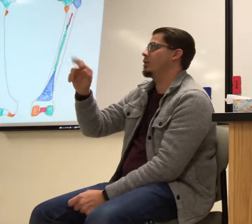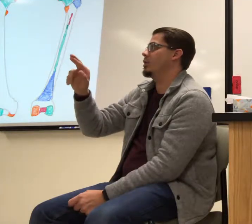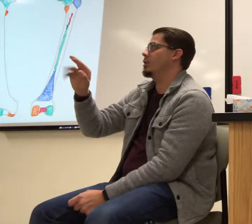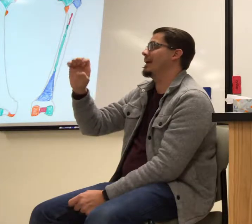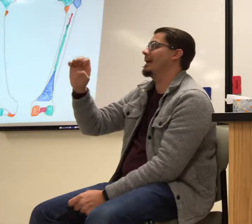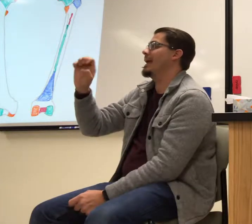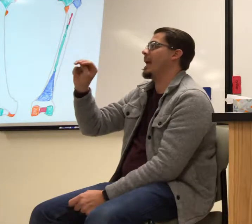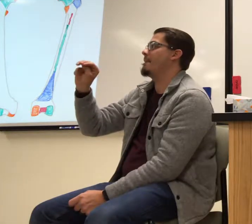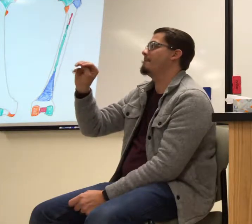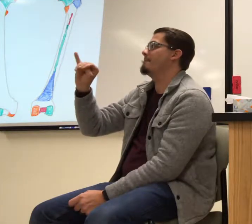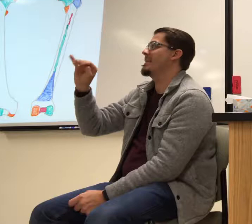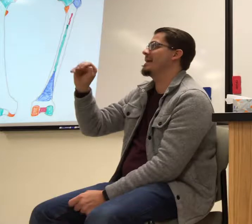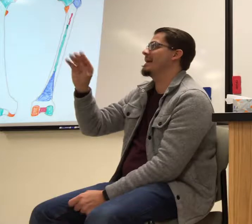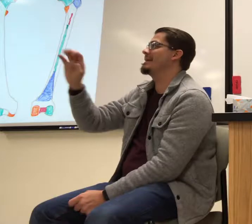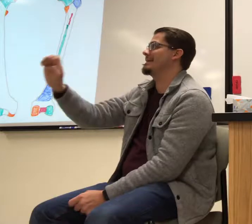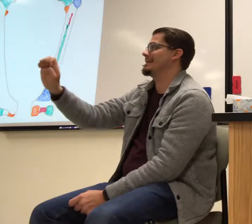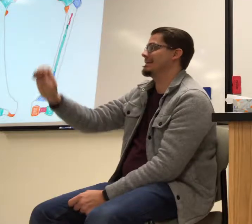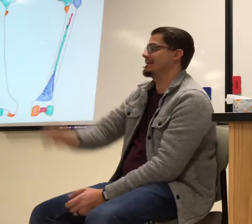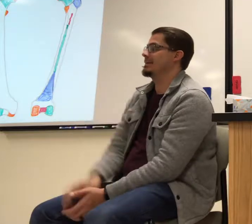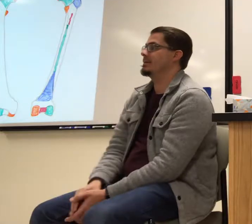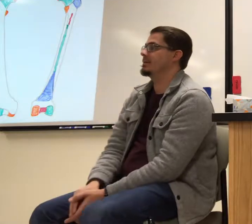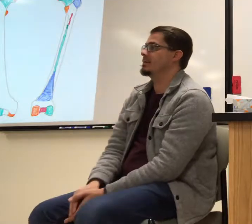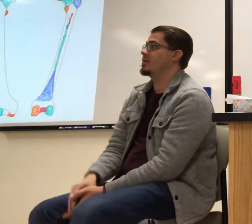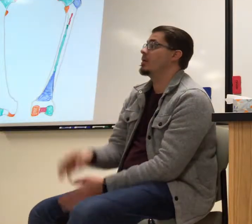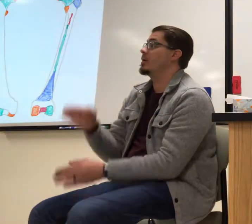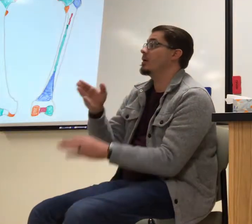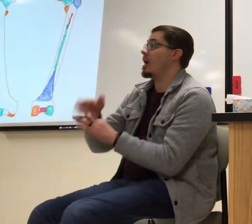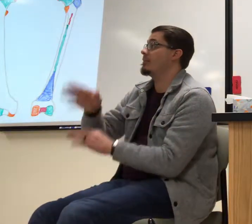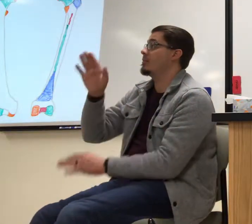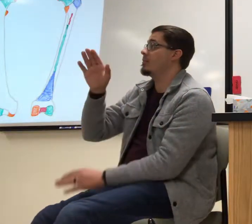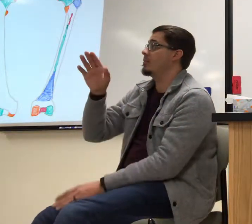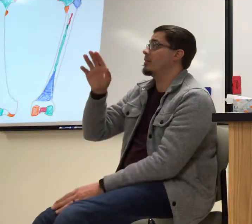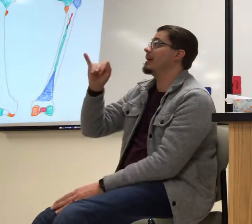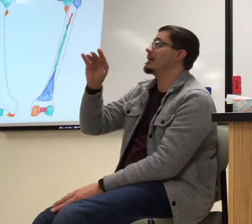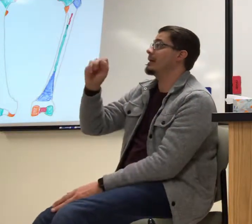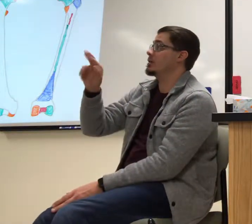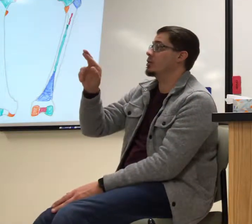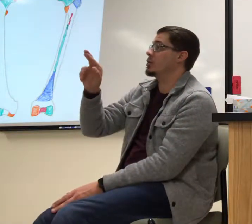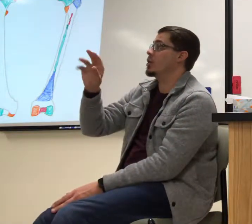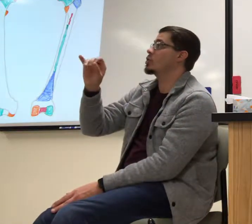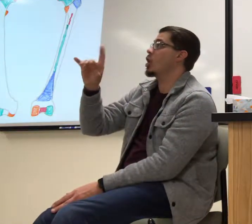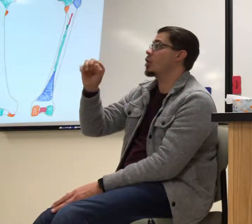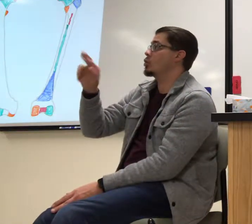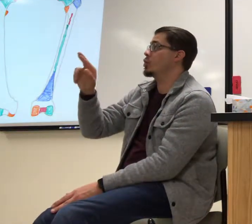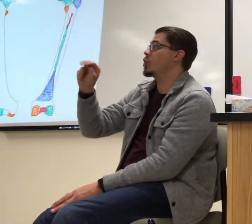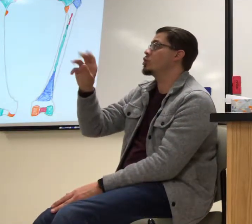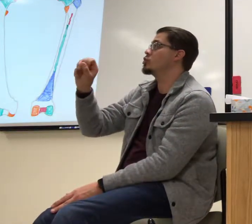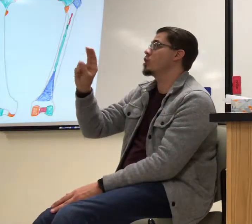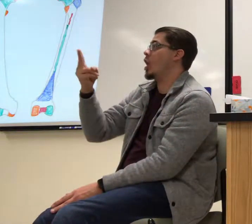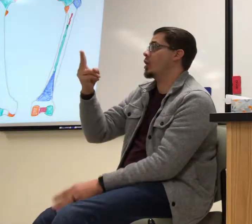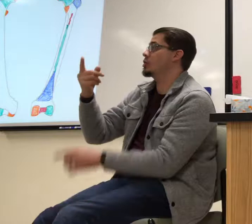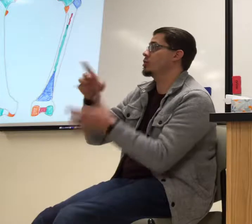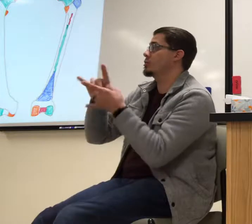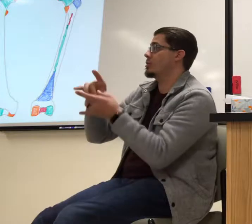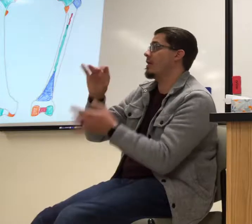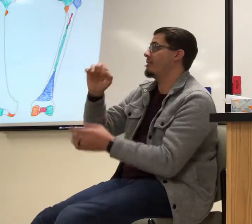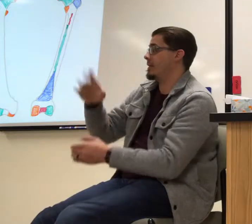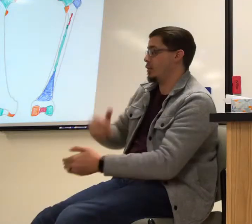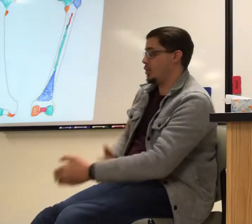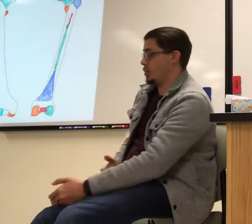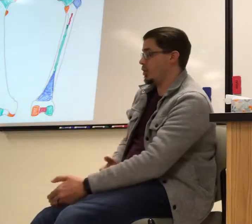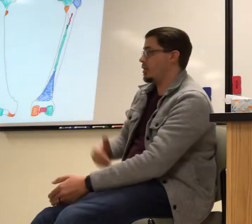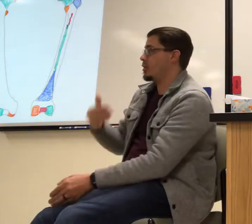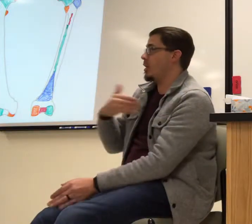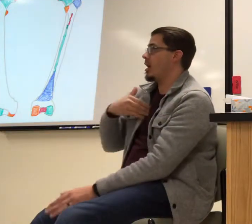So after intercondylar eminence, after intercondylar notch of the femur, we have